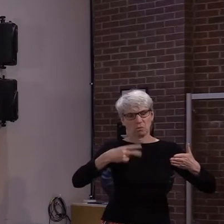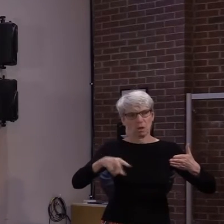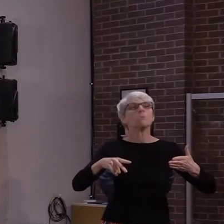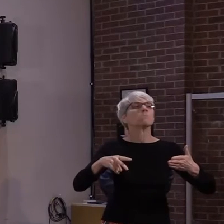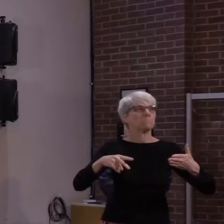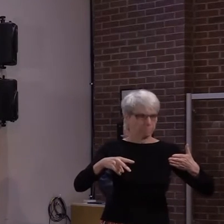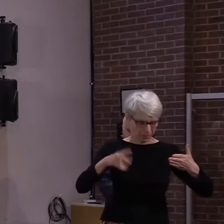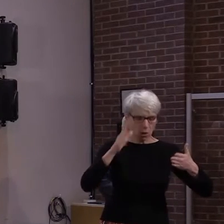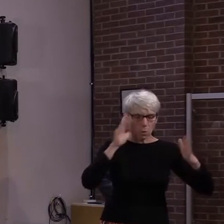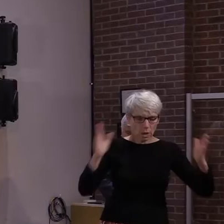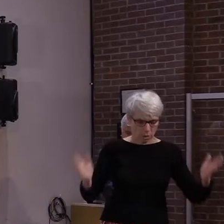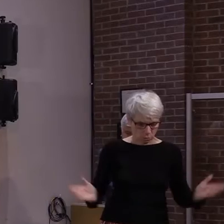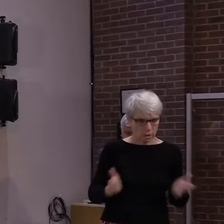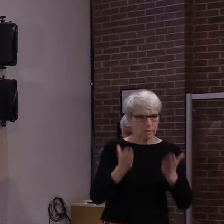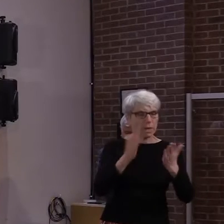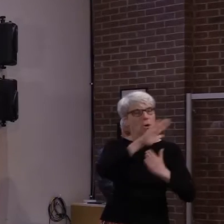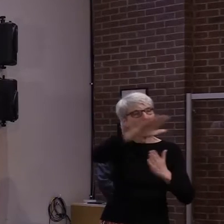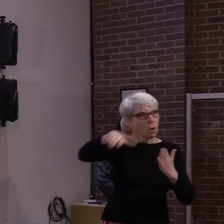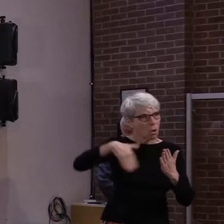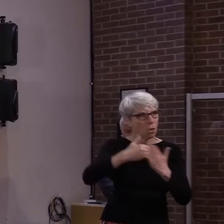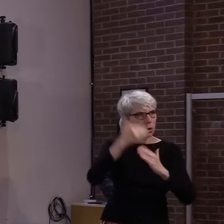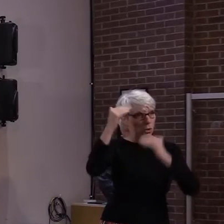adult broader population.